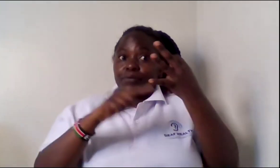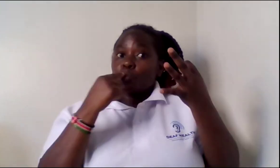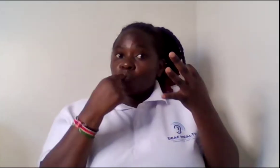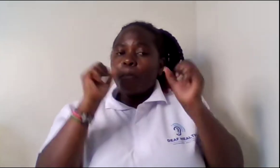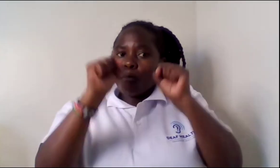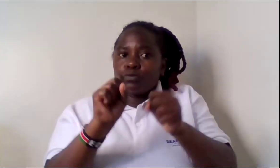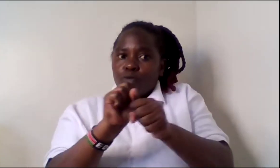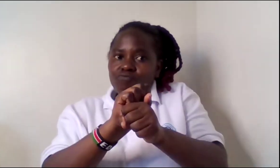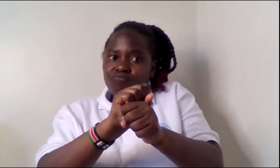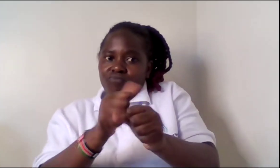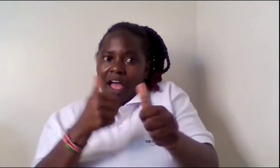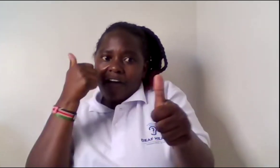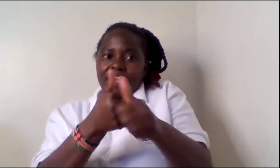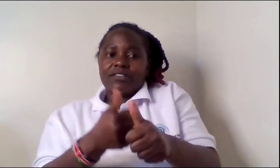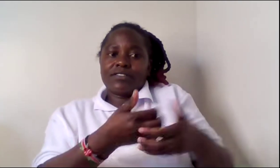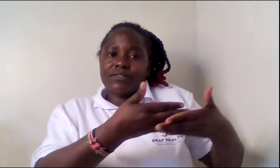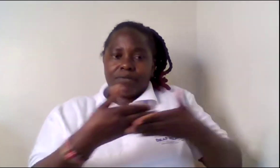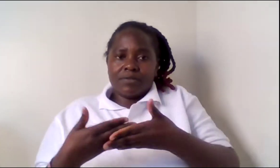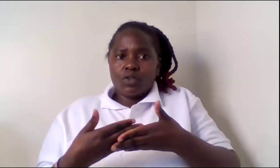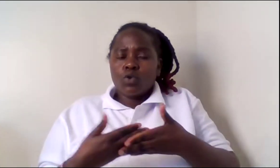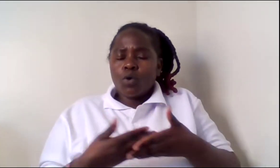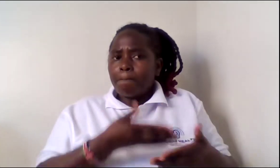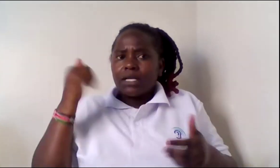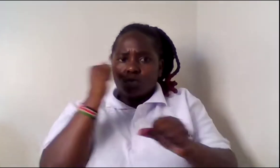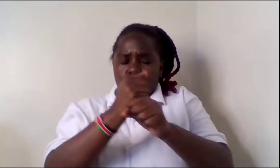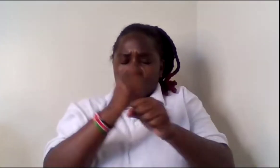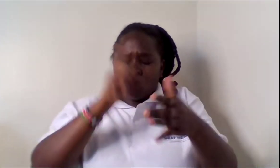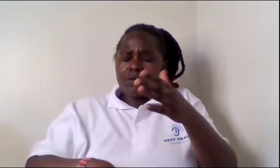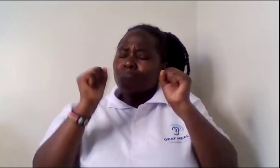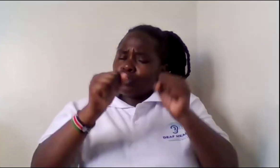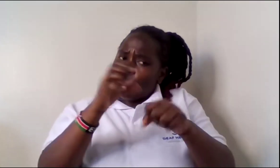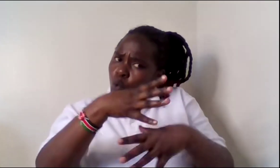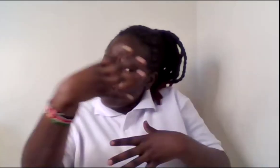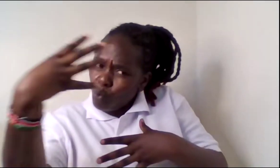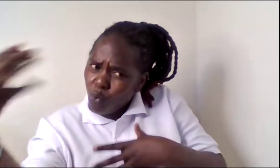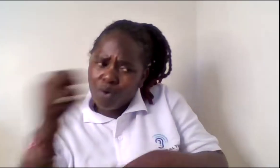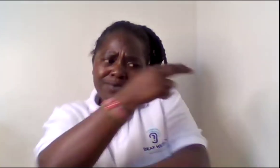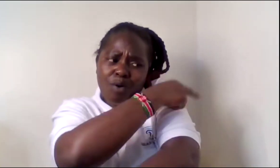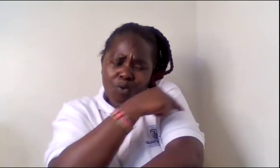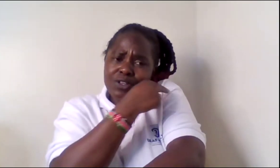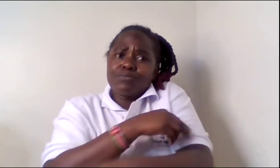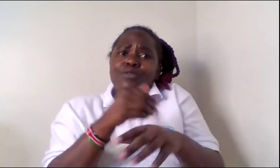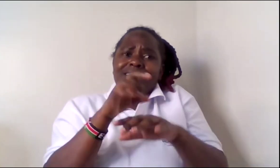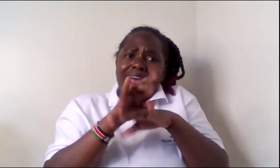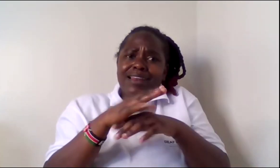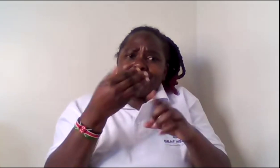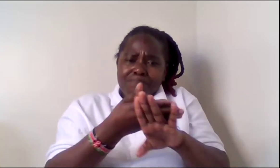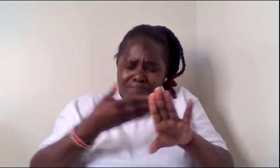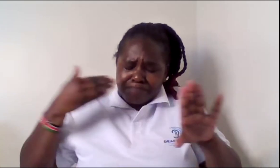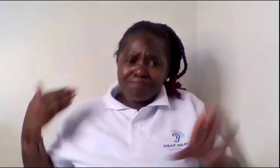for early antenatal clinic is that we can detect if someone has HIV early in the pregnancy. If positive, we start them